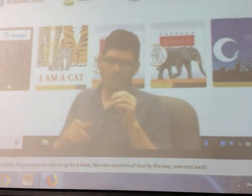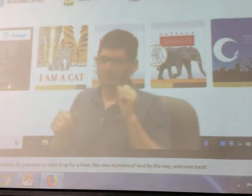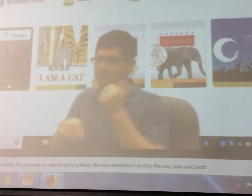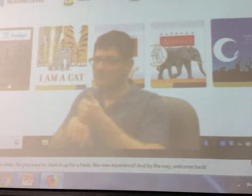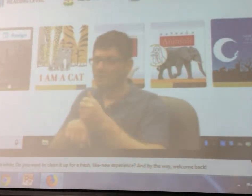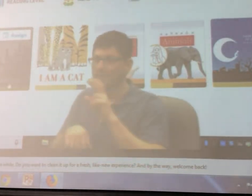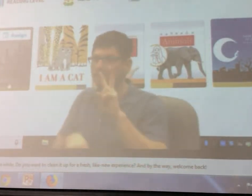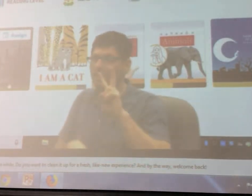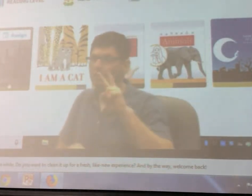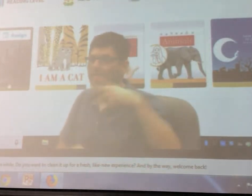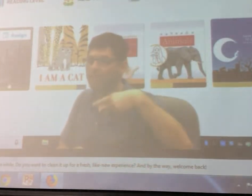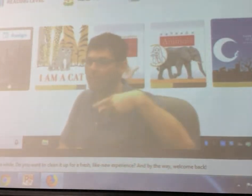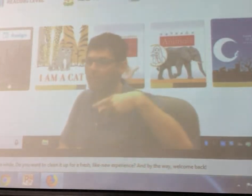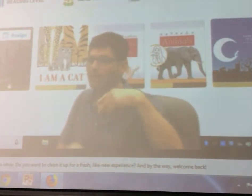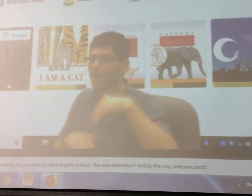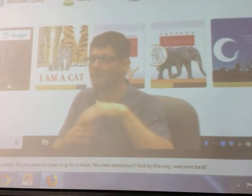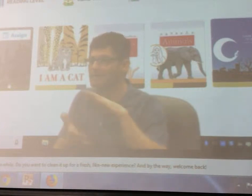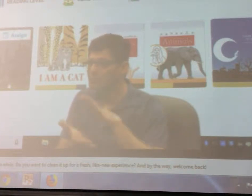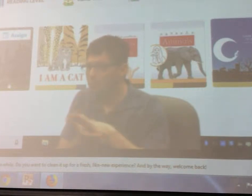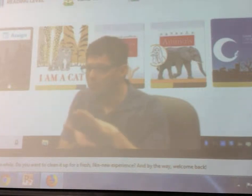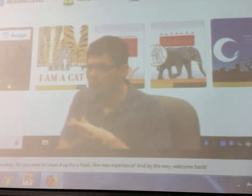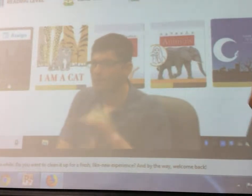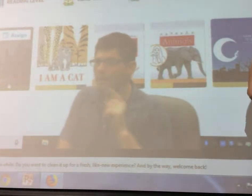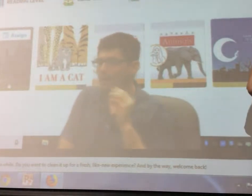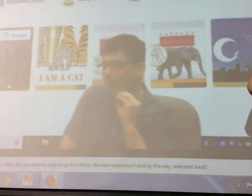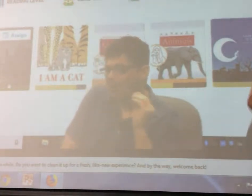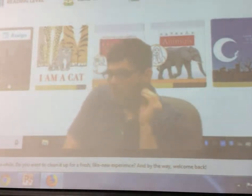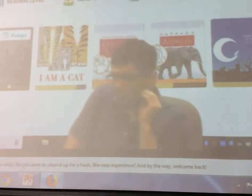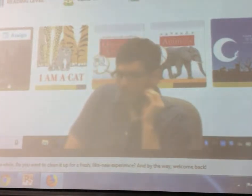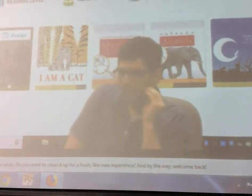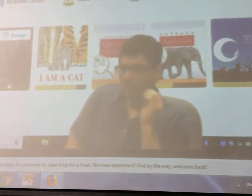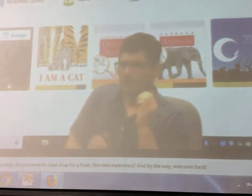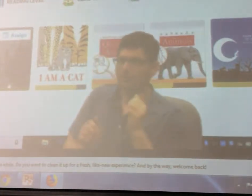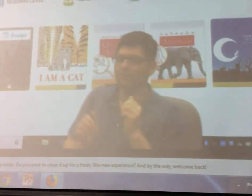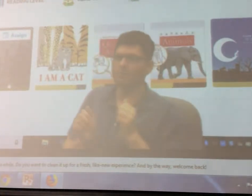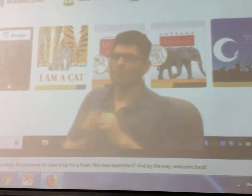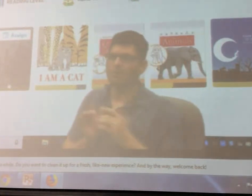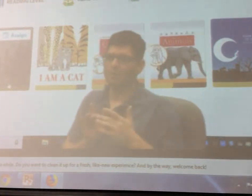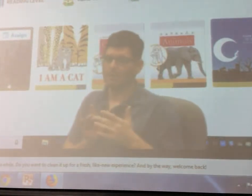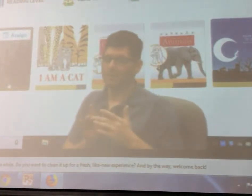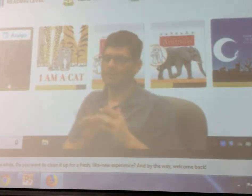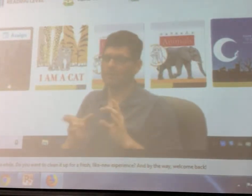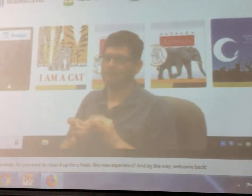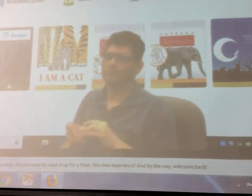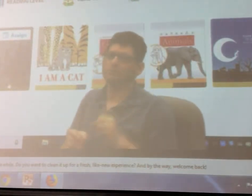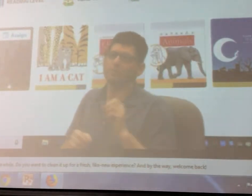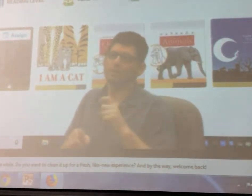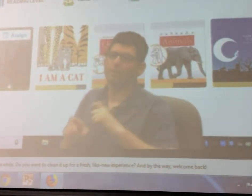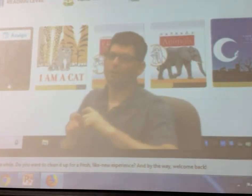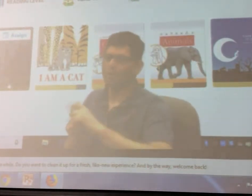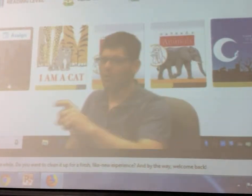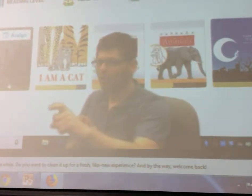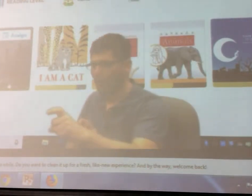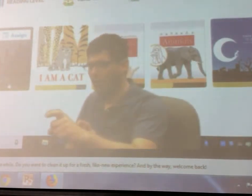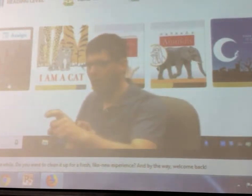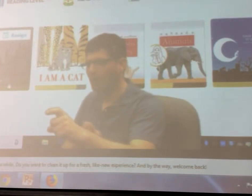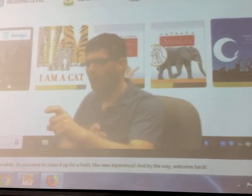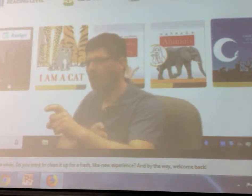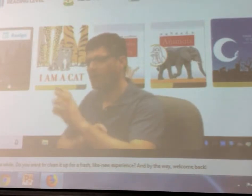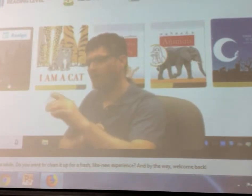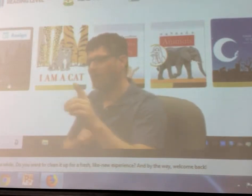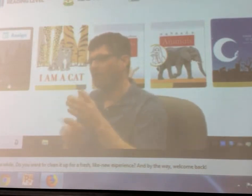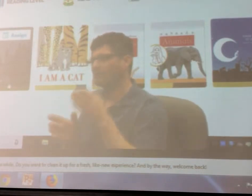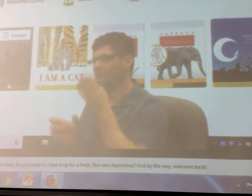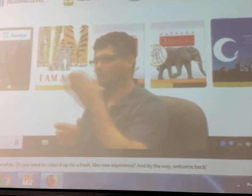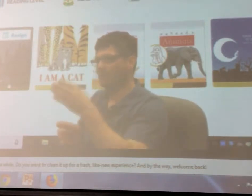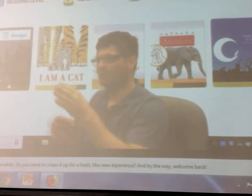or hard of hearing. It's a free federal program. And you can also get video phones within your schools as well. You just need to have a high-speed internet